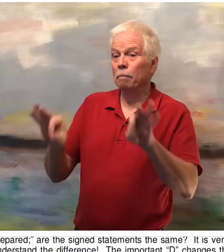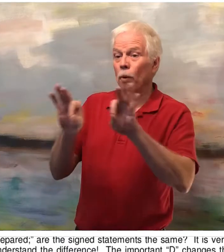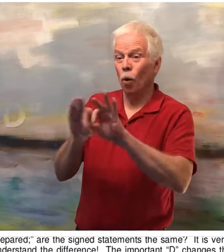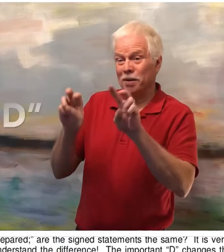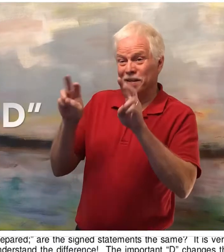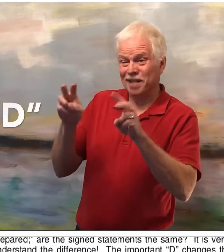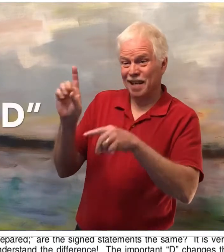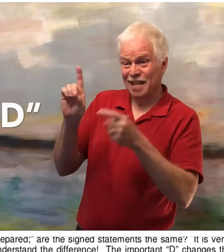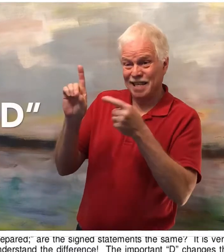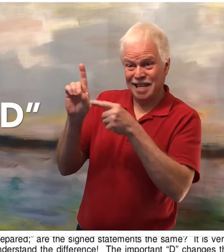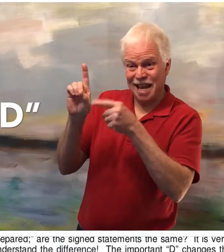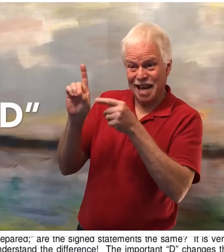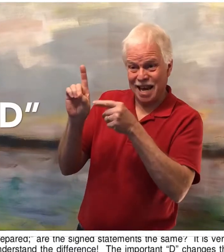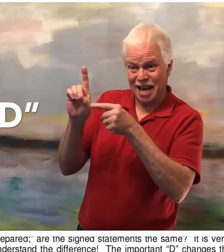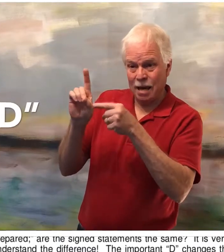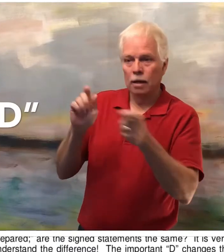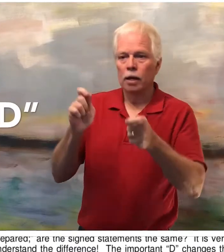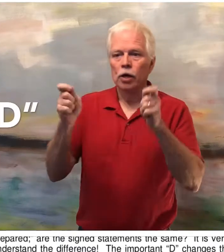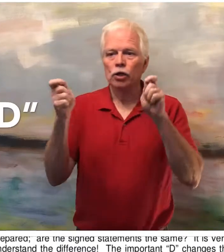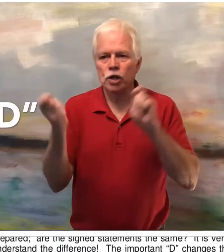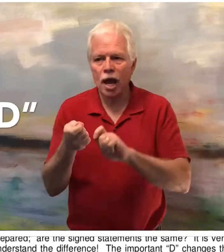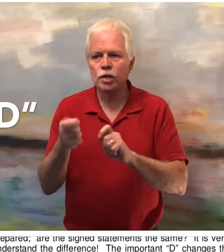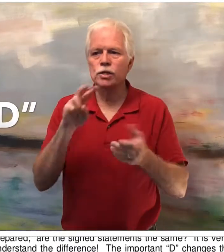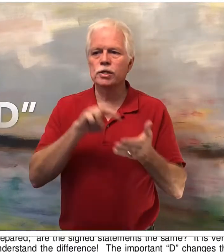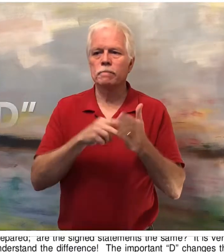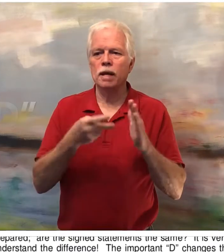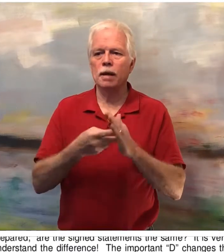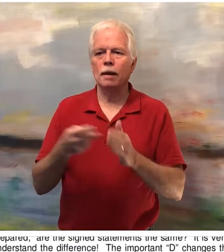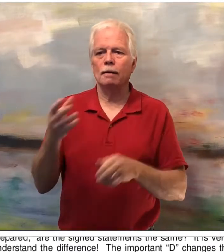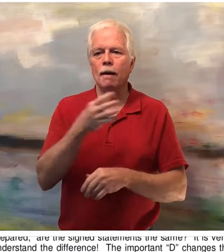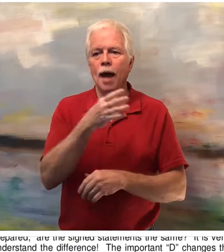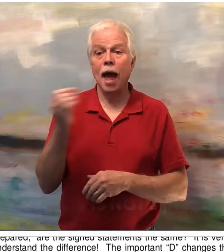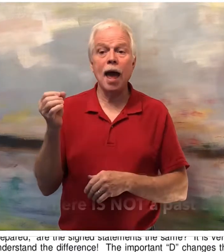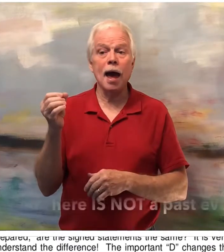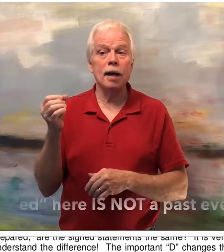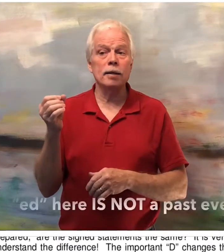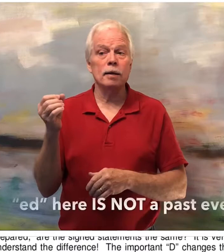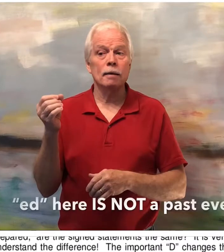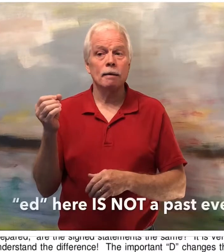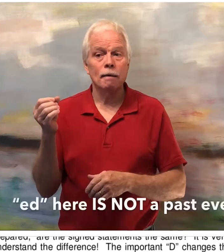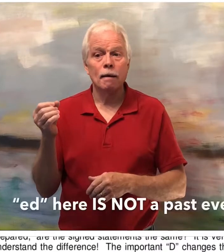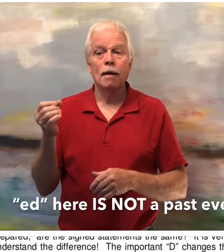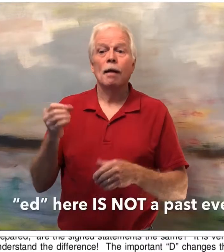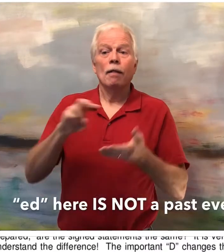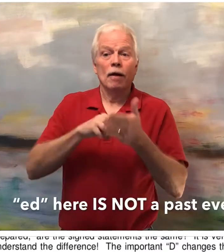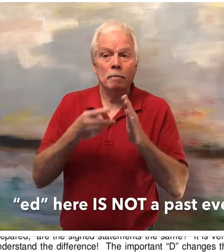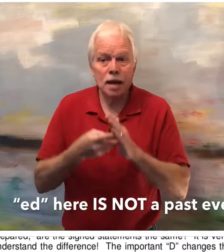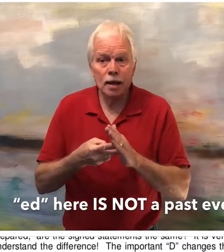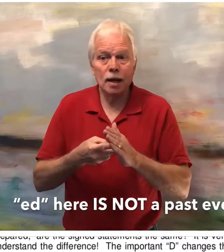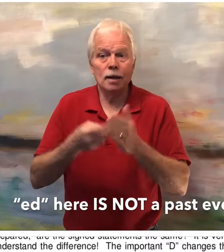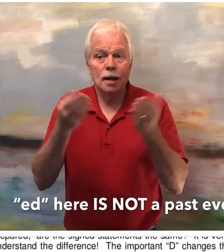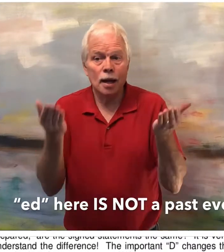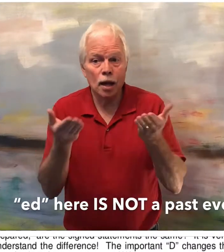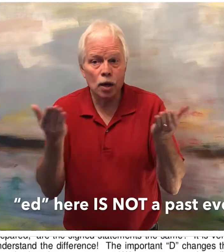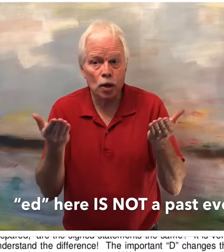important D changes the meaning, and the meaning here